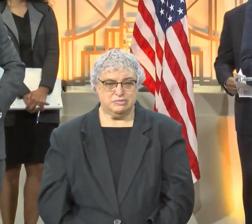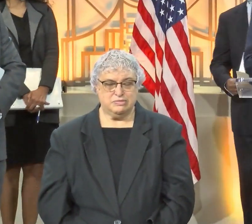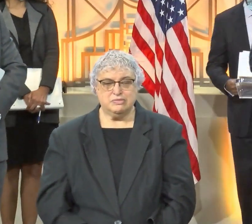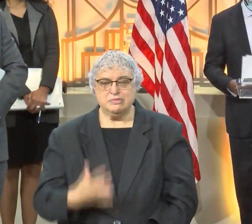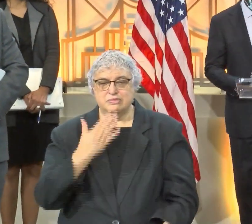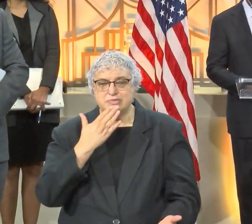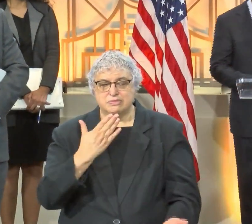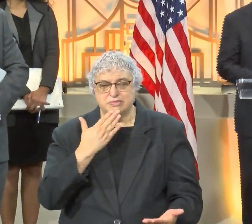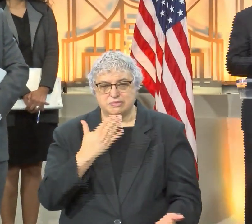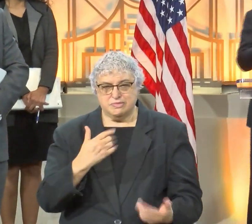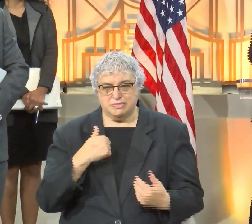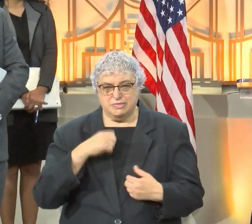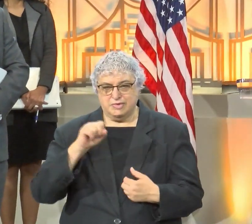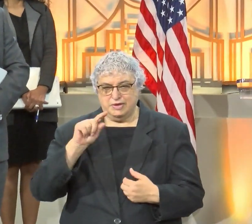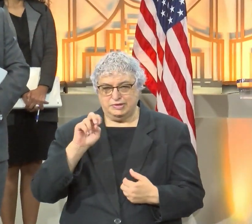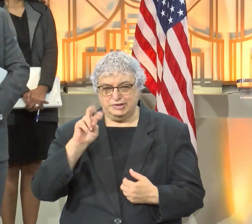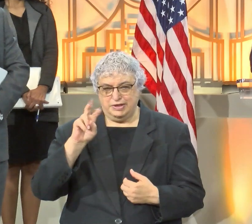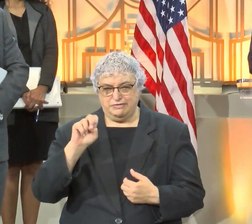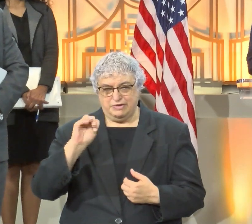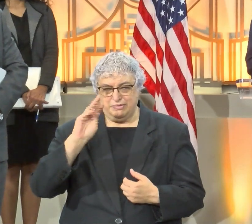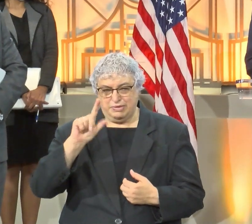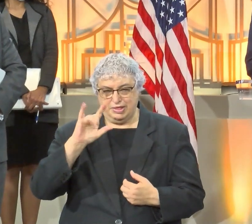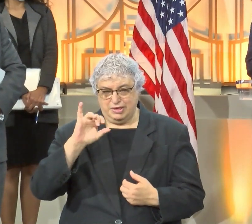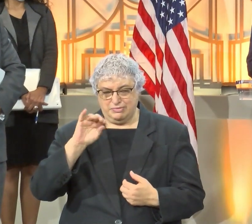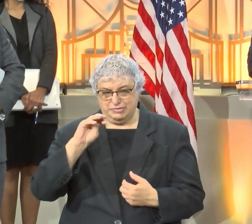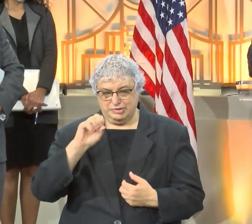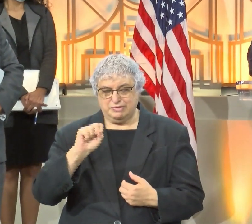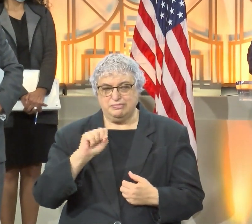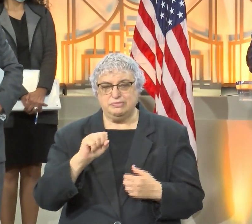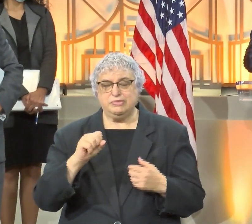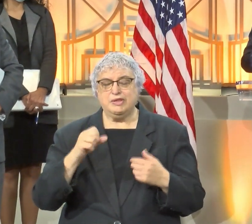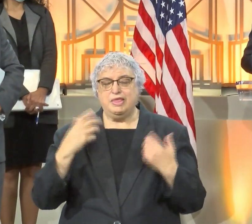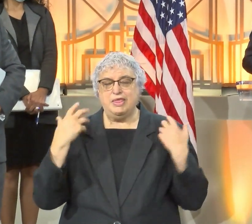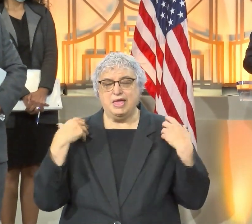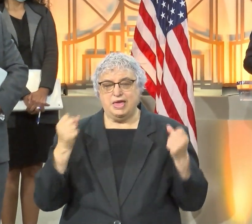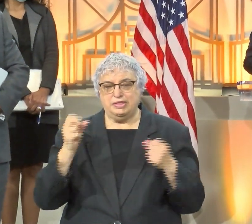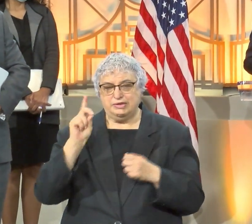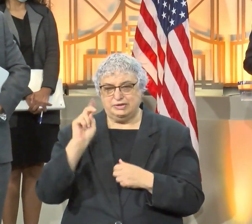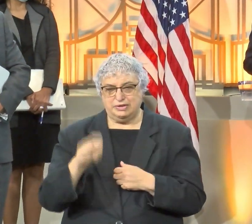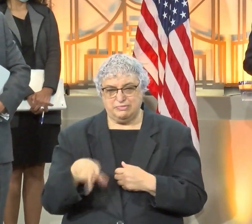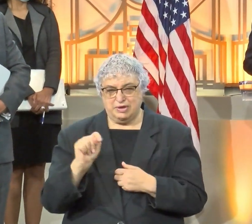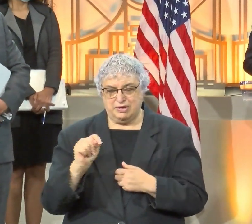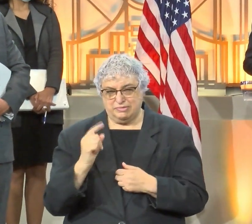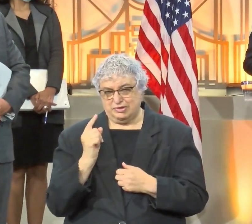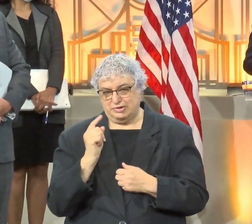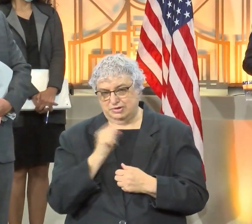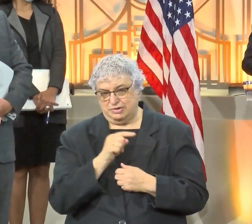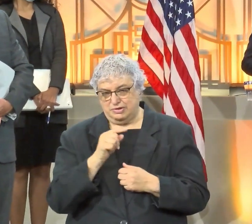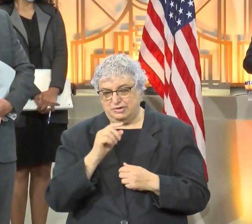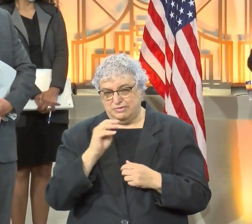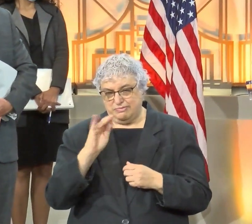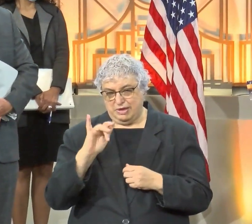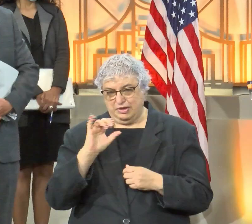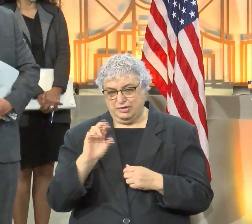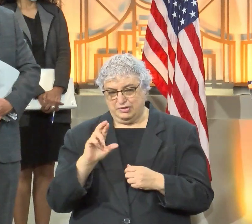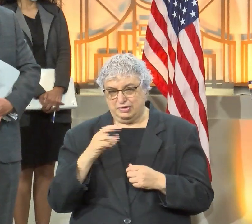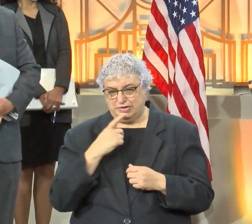Thank you, Mayor. Good afternoon. I'm Stephen Williams, the Director of the Houston Health Department. Mayor Turner described what resources to